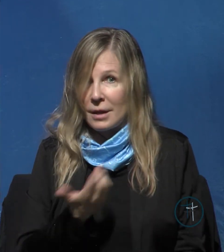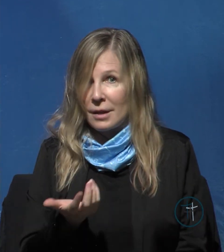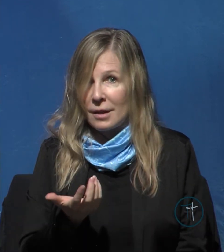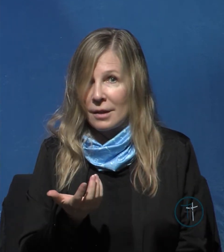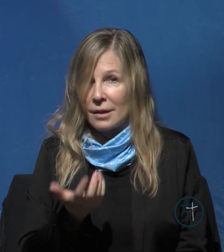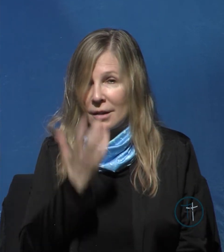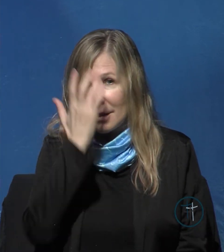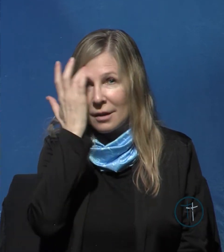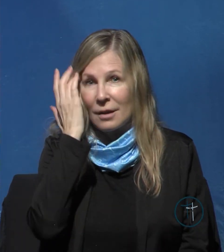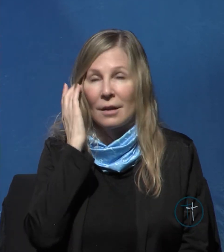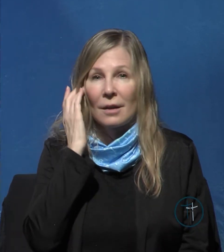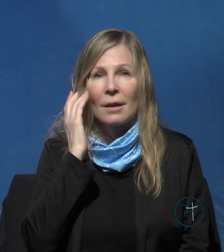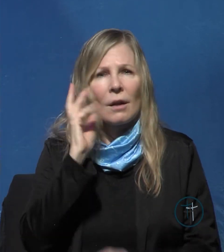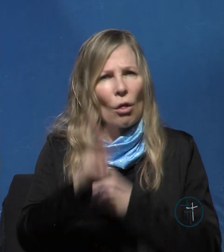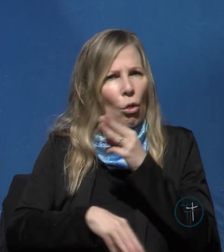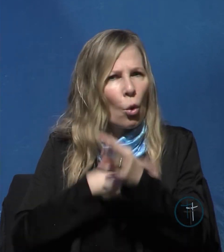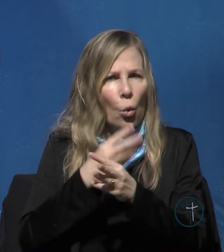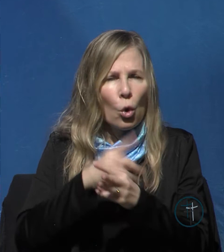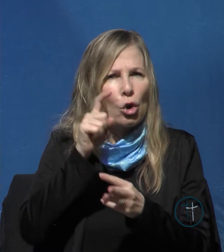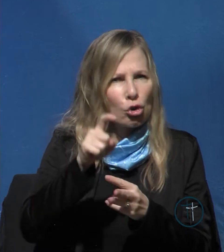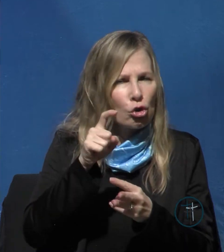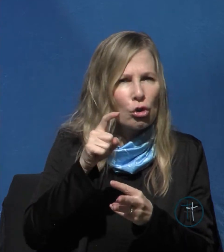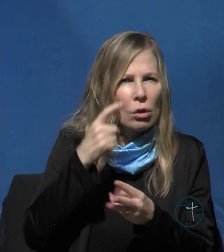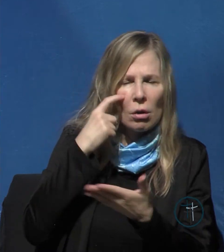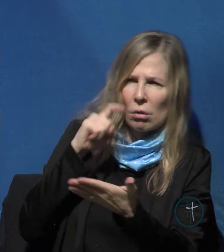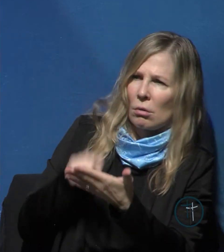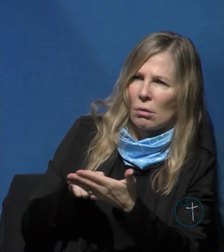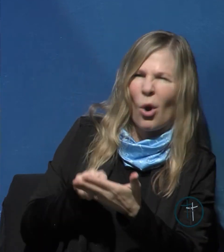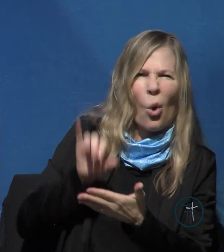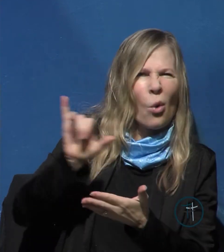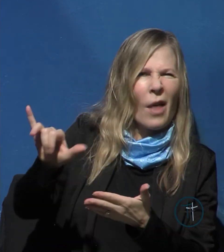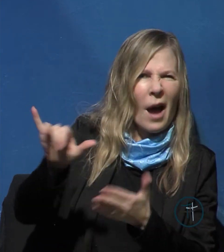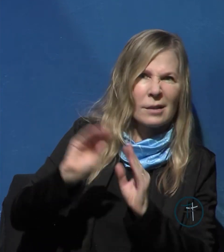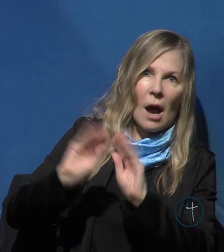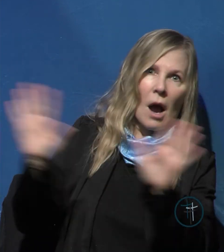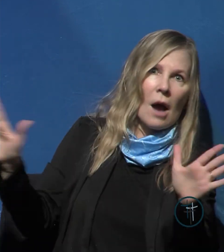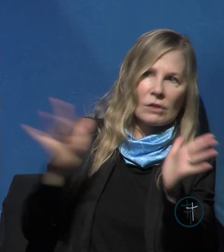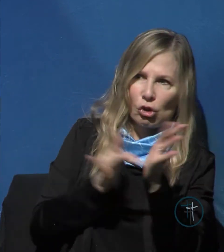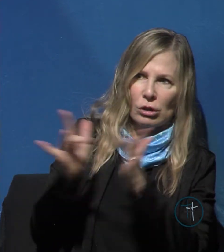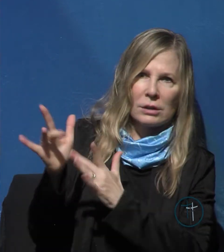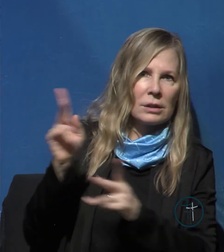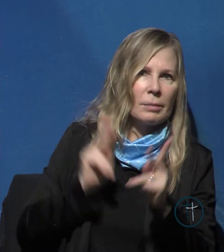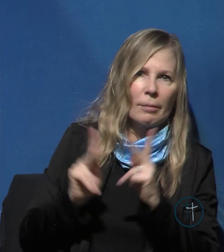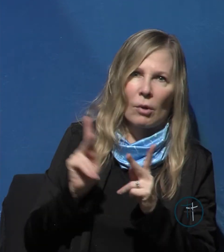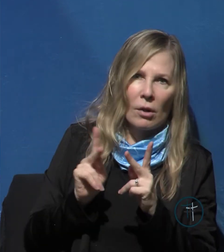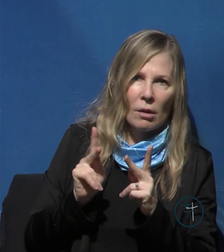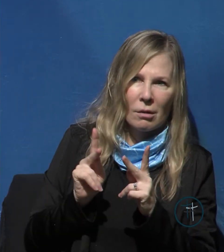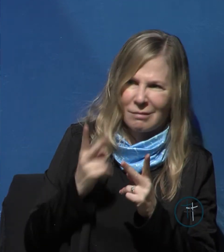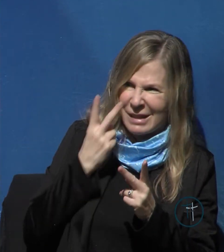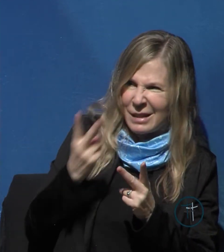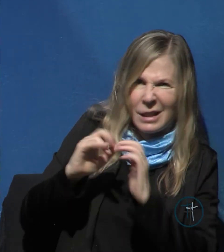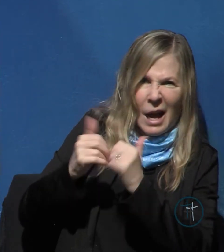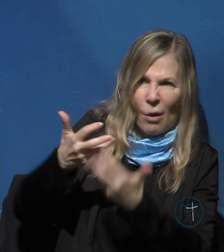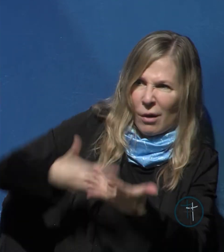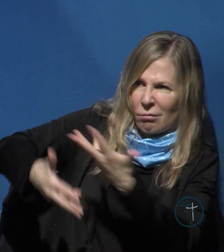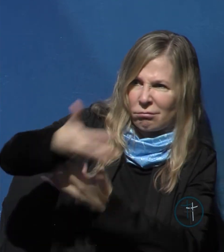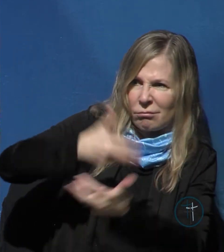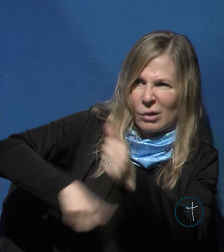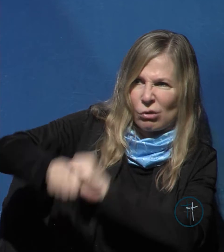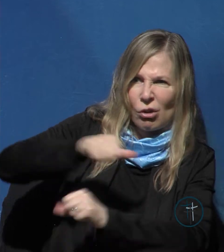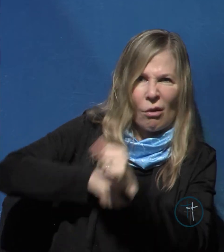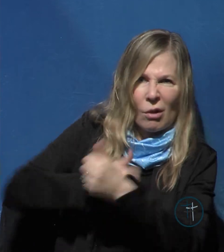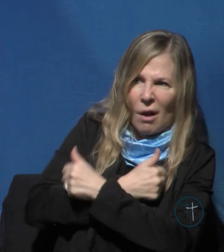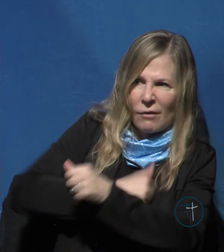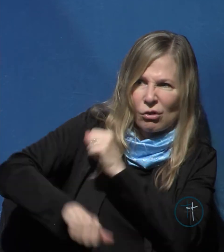In fact, the world should be able to look at us and say, those are Jesus' people by how we interact and love one